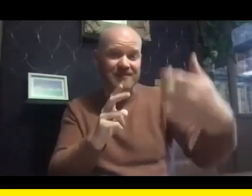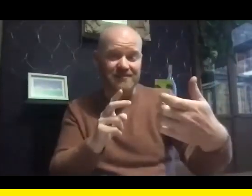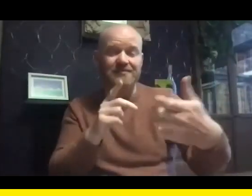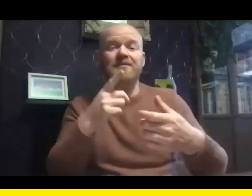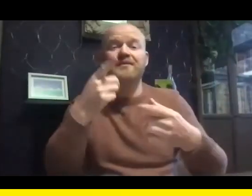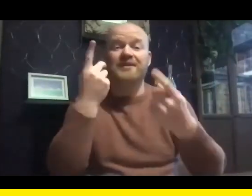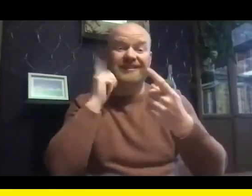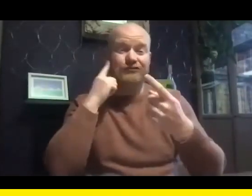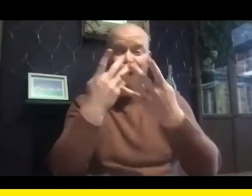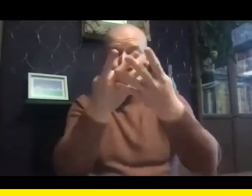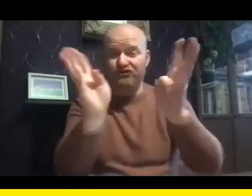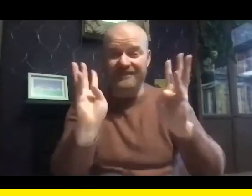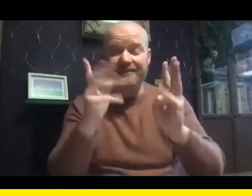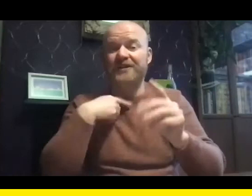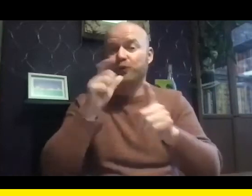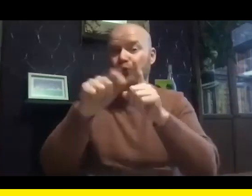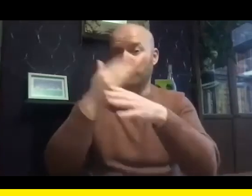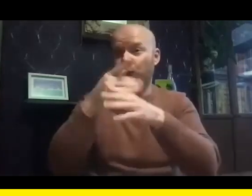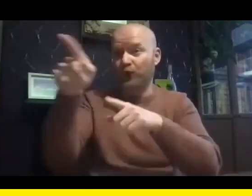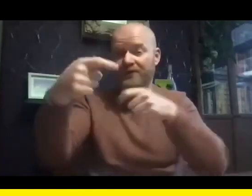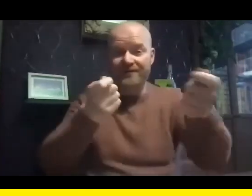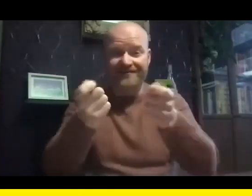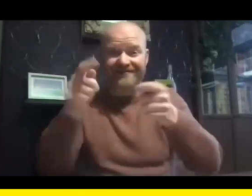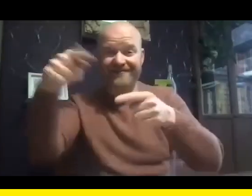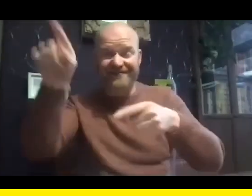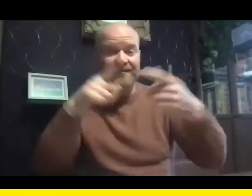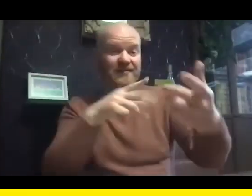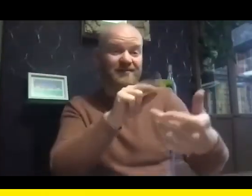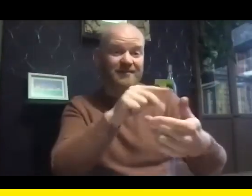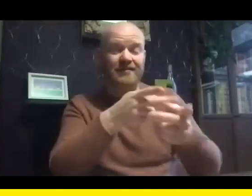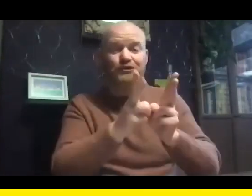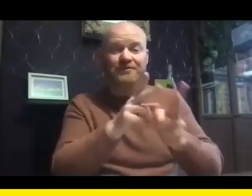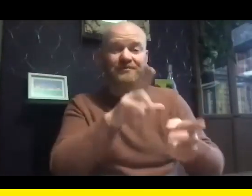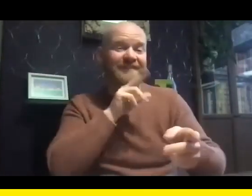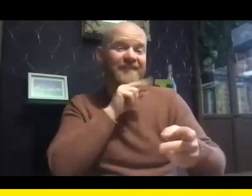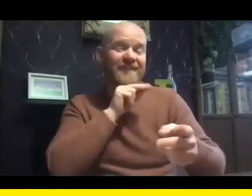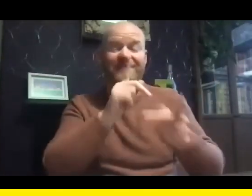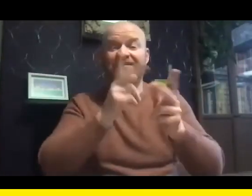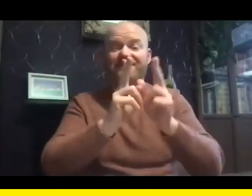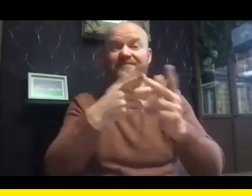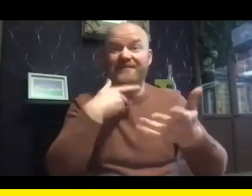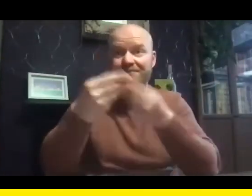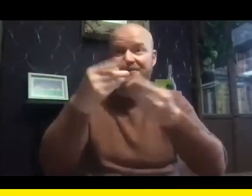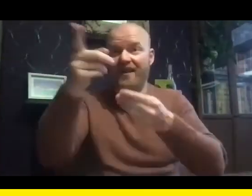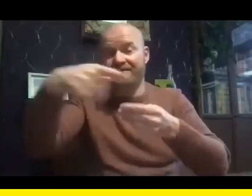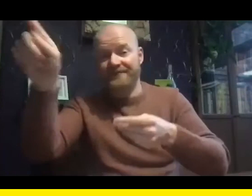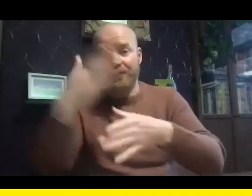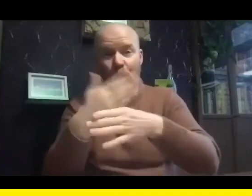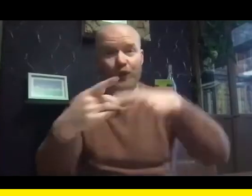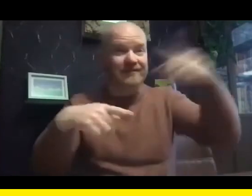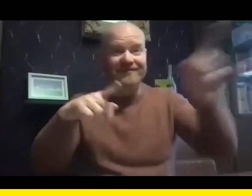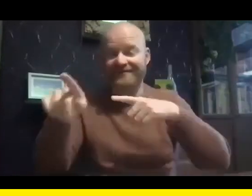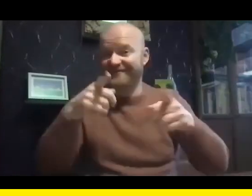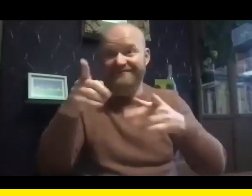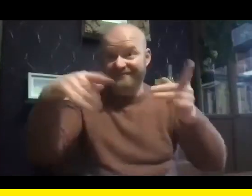online interpreting service. So I had that on a mobile device, so I could speak to the rest of my team, giving them instructions. I